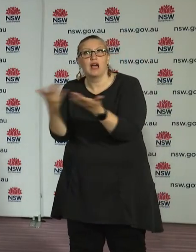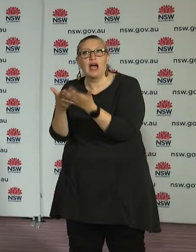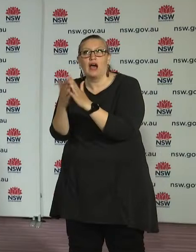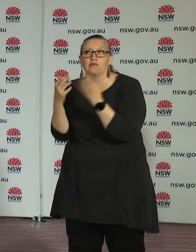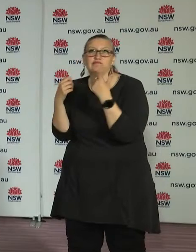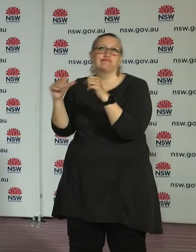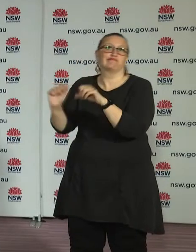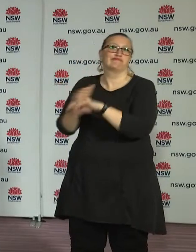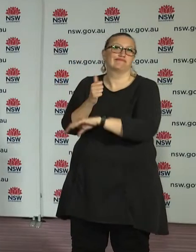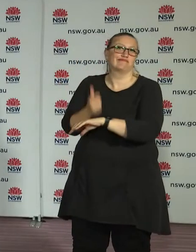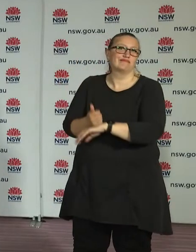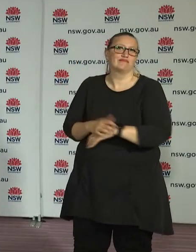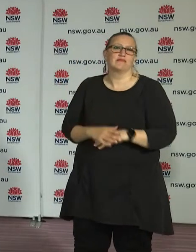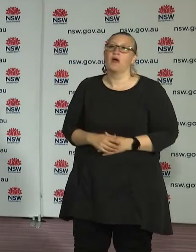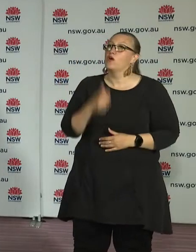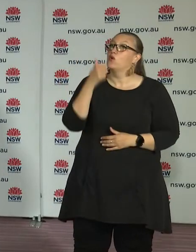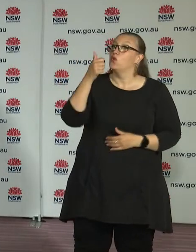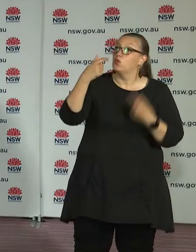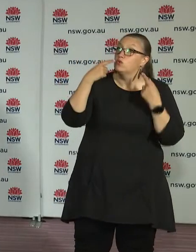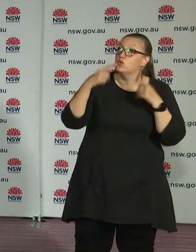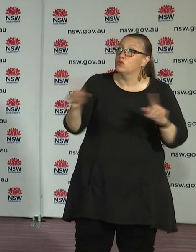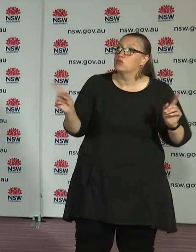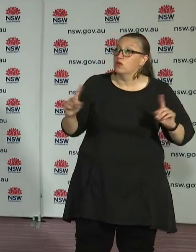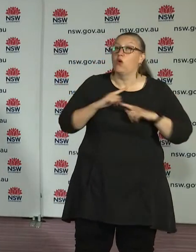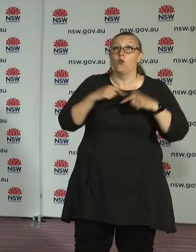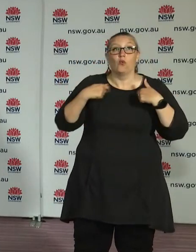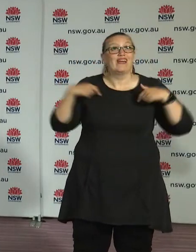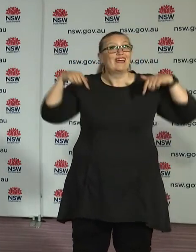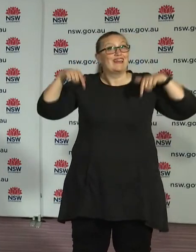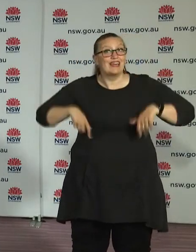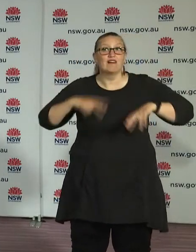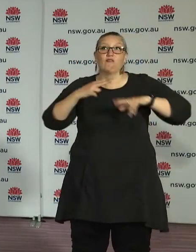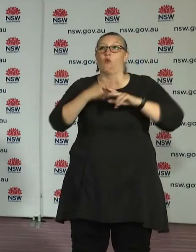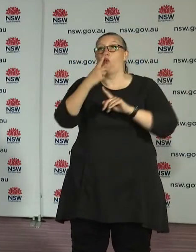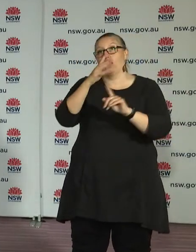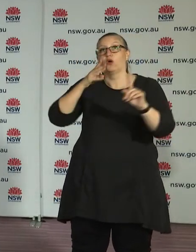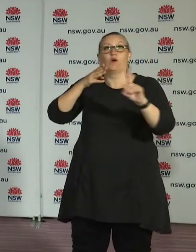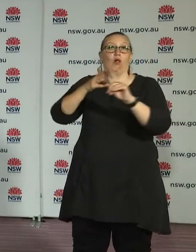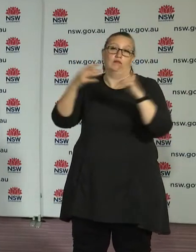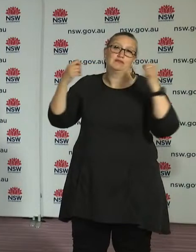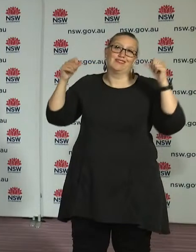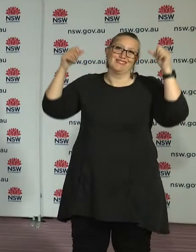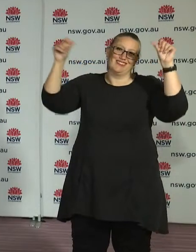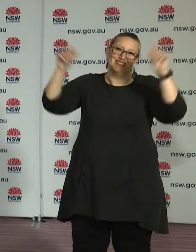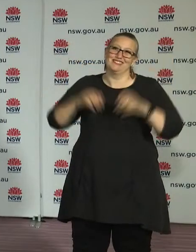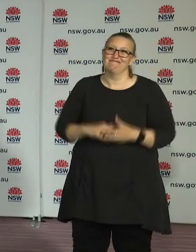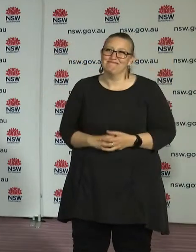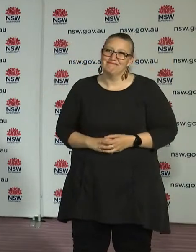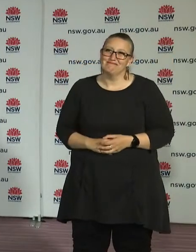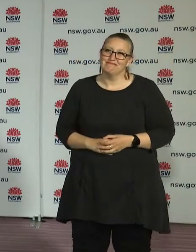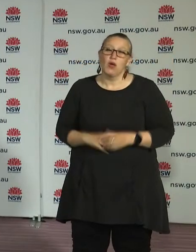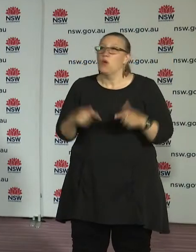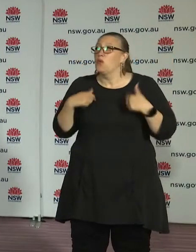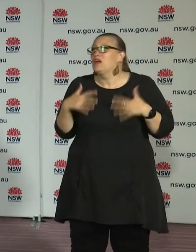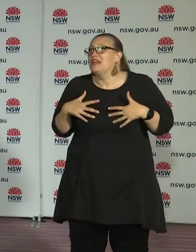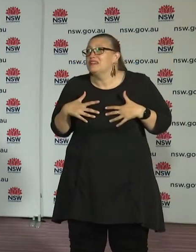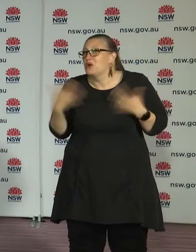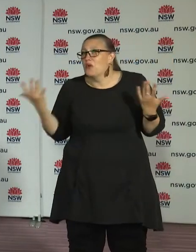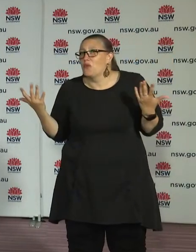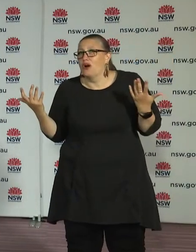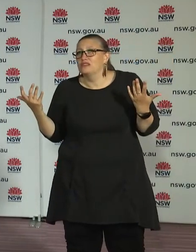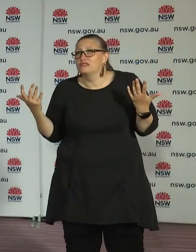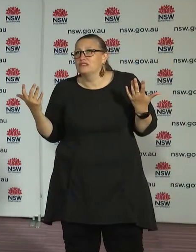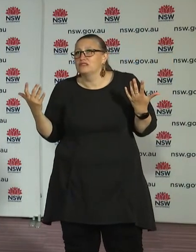us, the good news is that we're all in this to succeed. We all want to succeed. We all want to do well. We all want to have as little disruption as possible. And